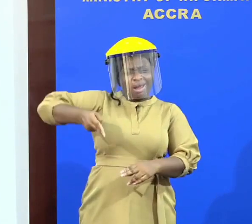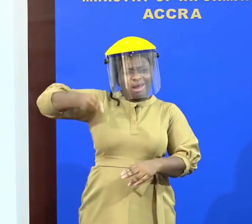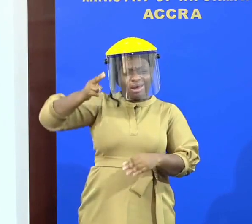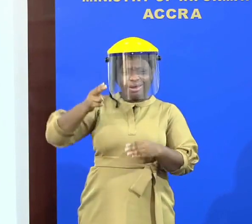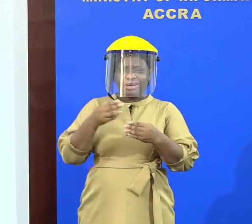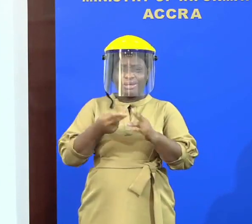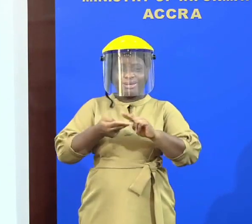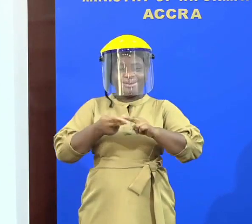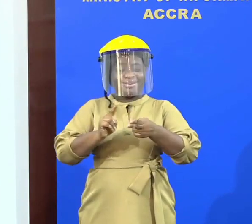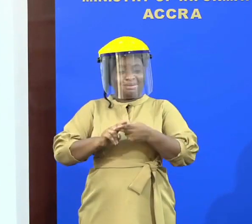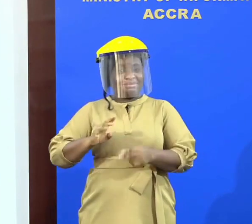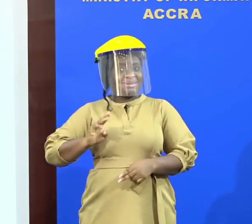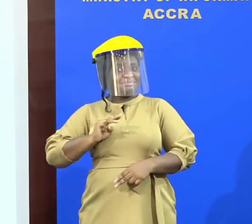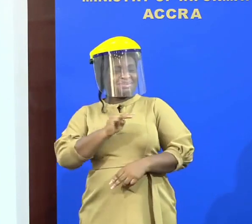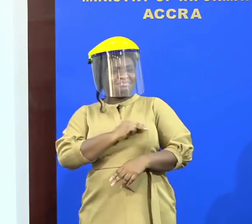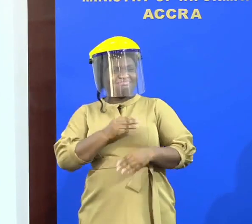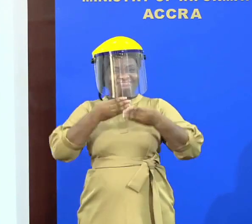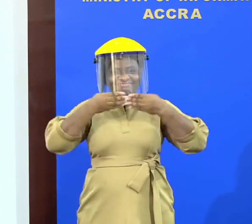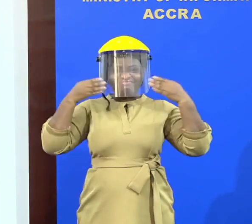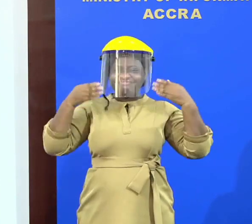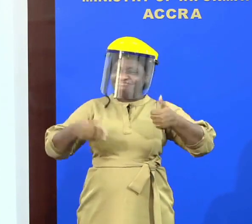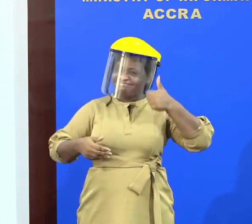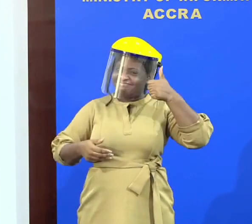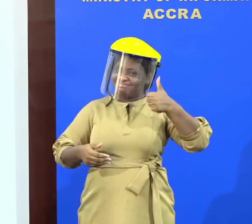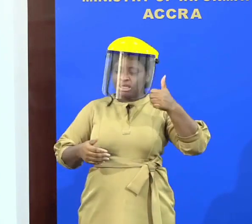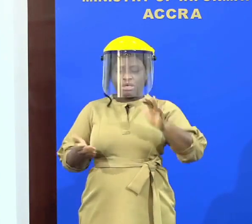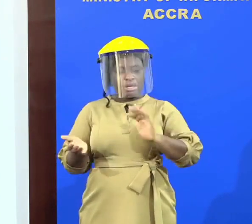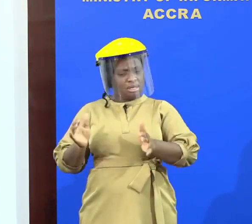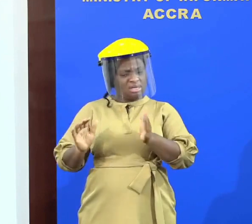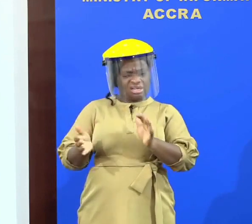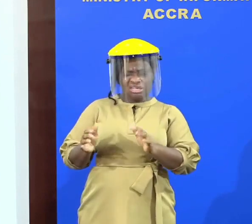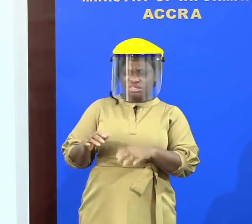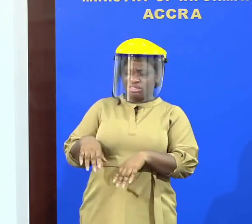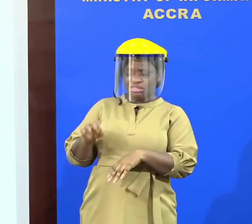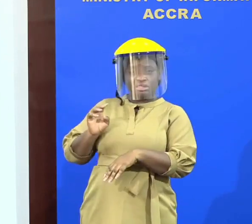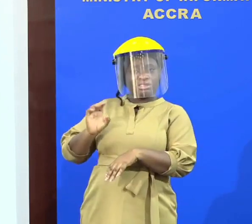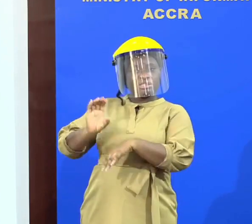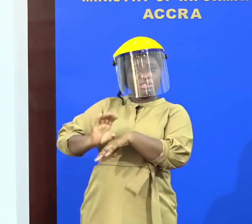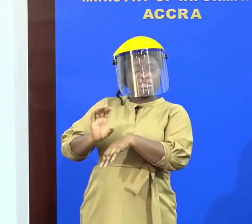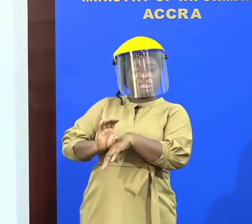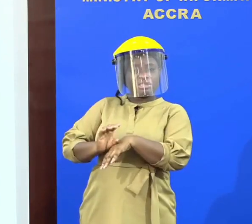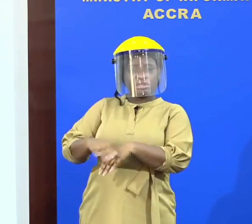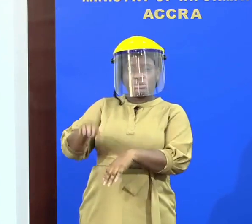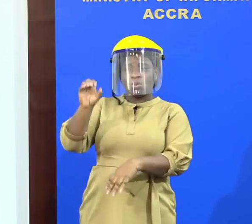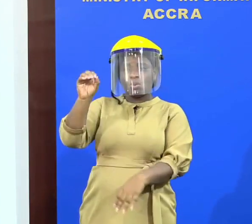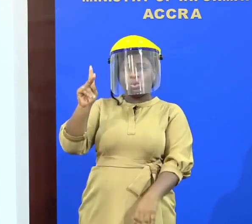correctly, 98.6%, compared to a church in Okaiki North that had